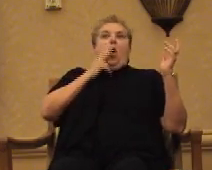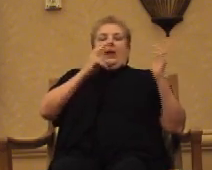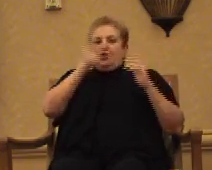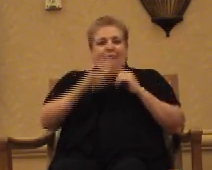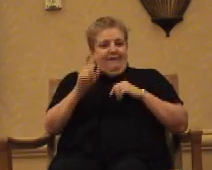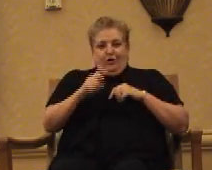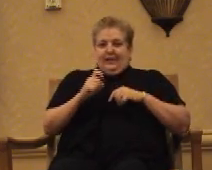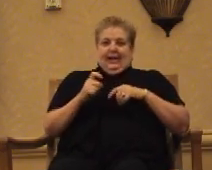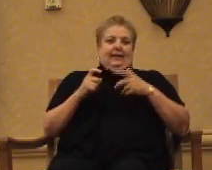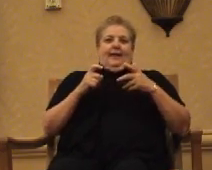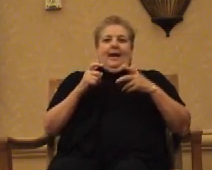never without a cigarette.